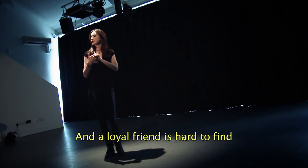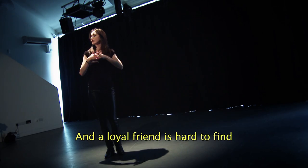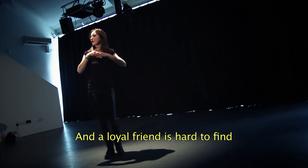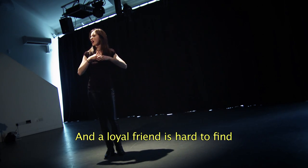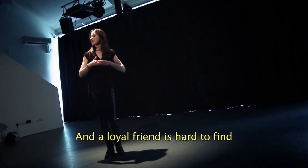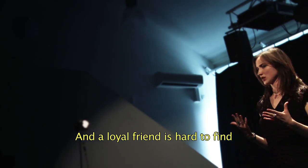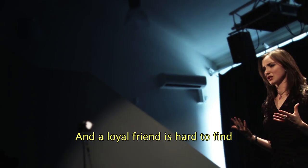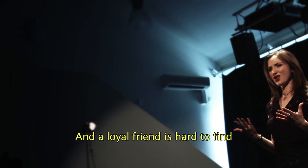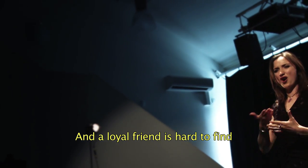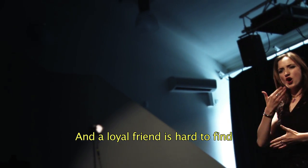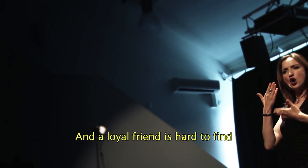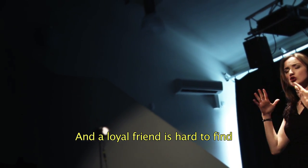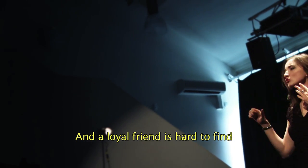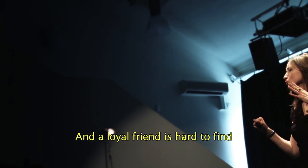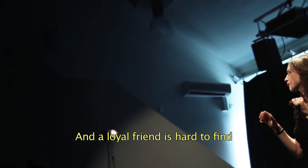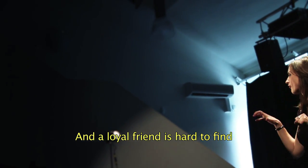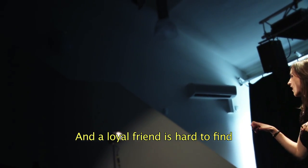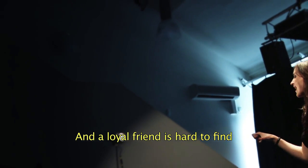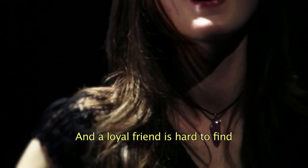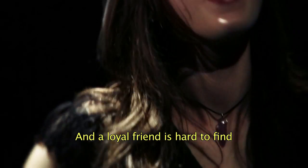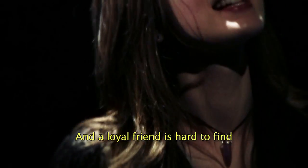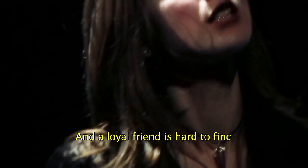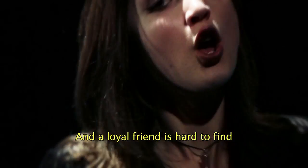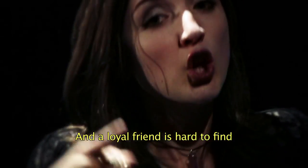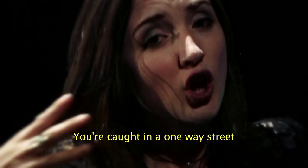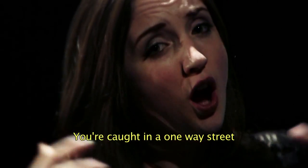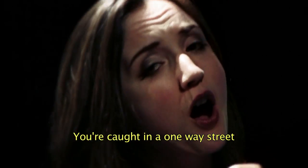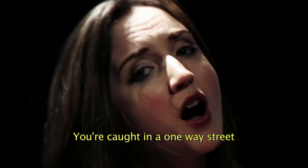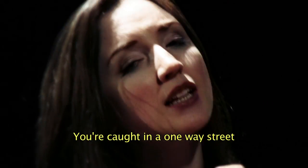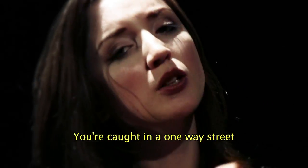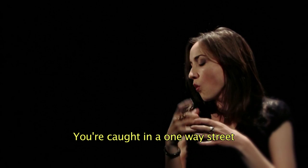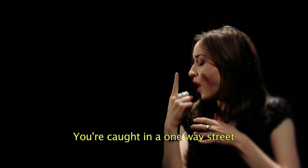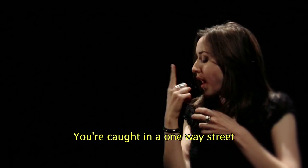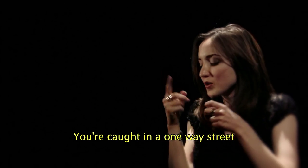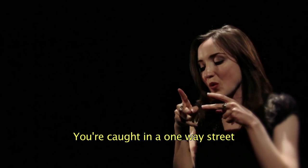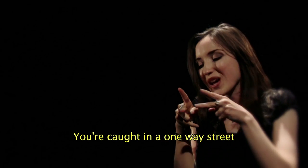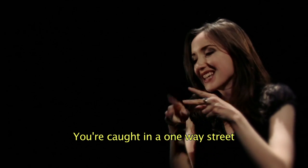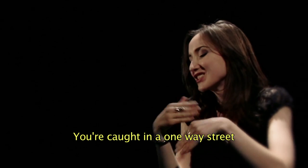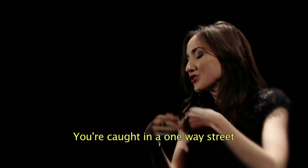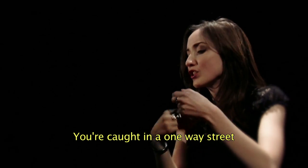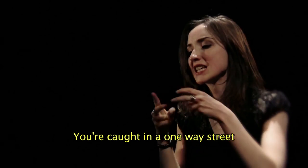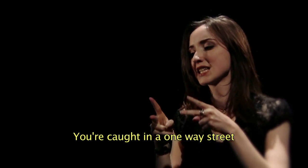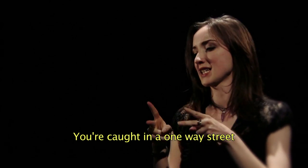friend is hard to find You call it a one-way street